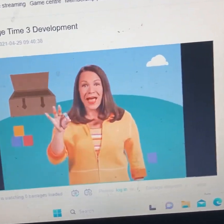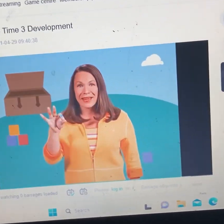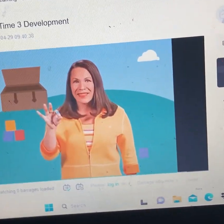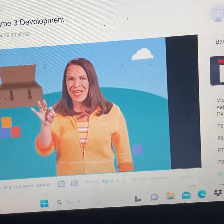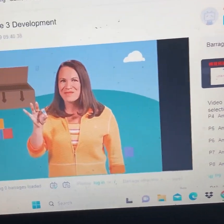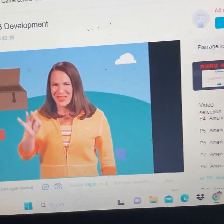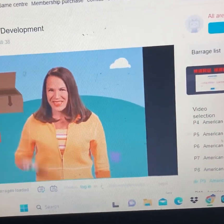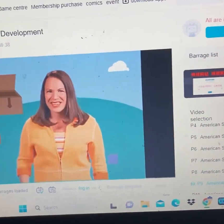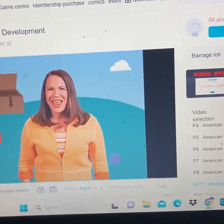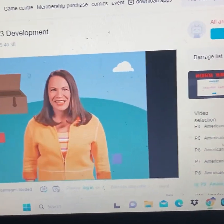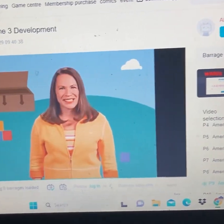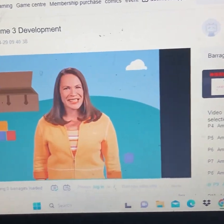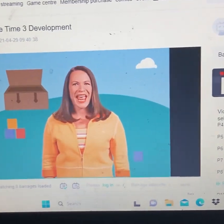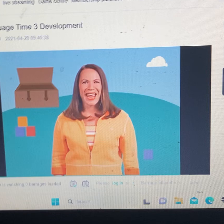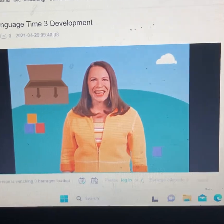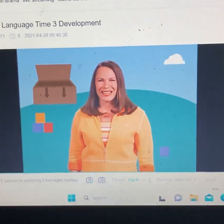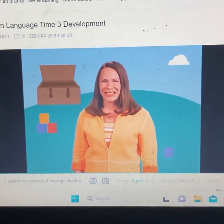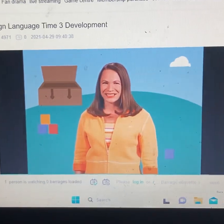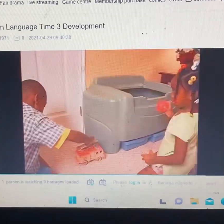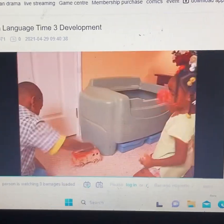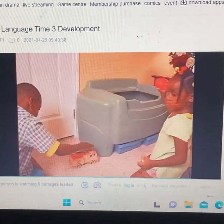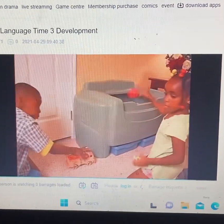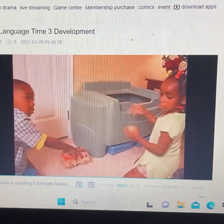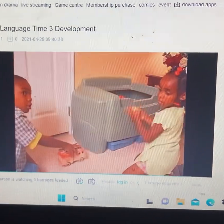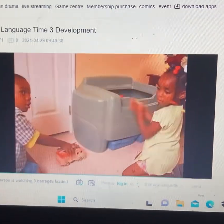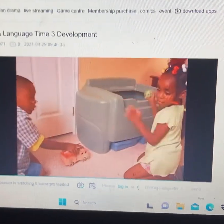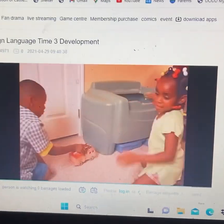find them the next day.